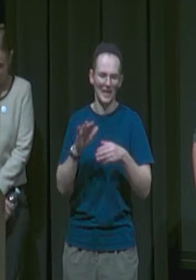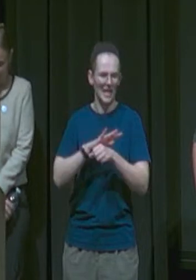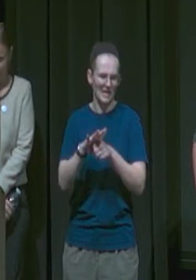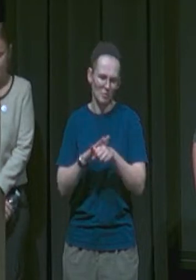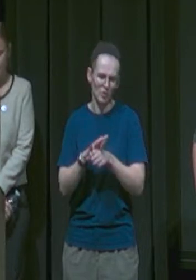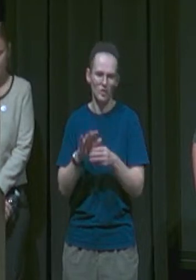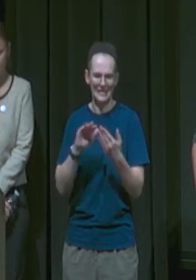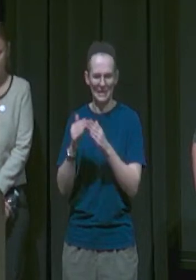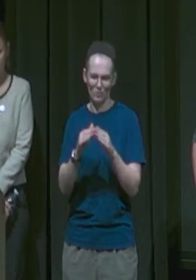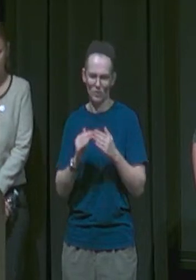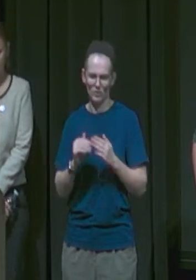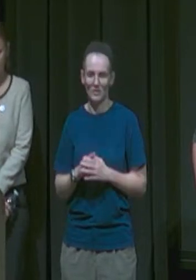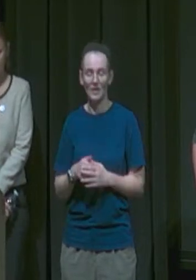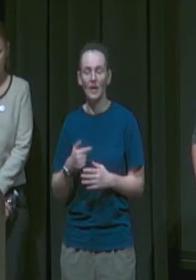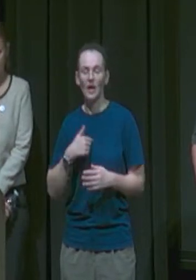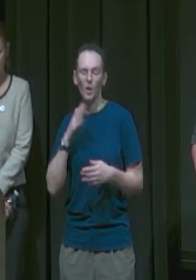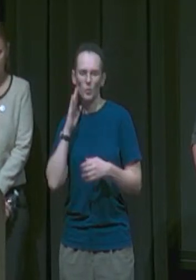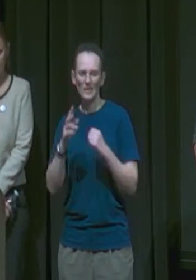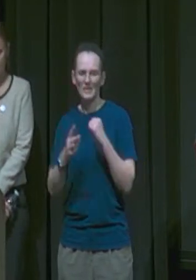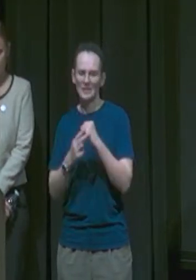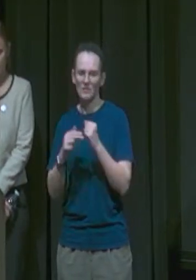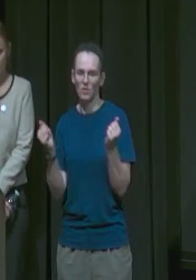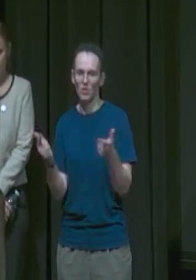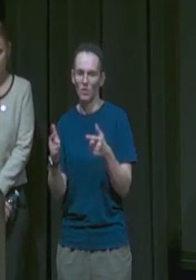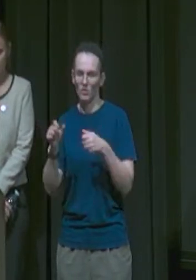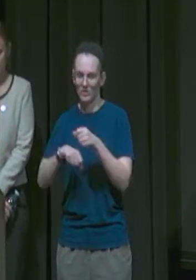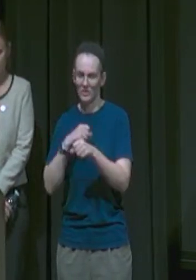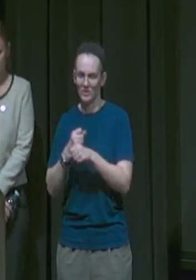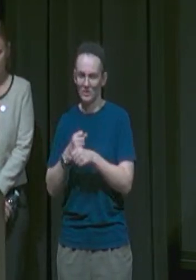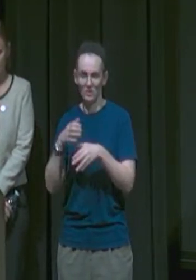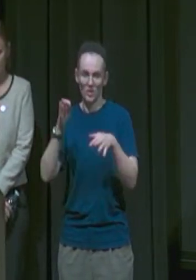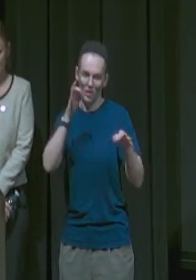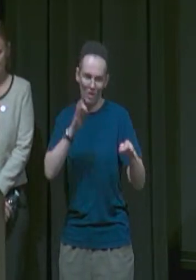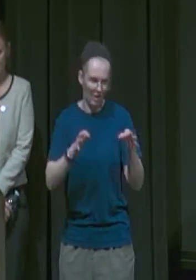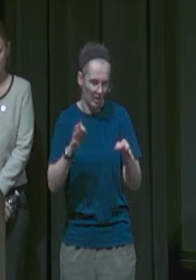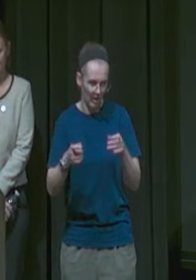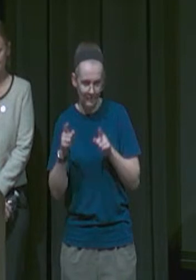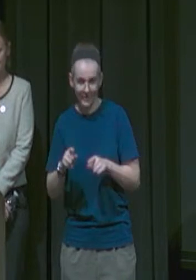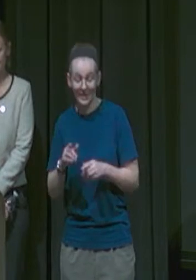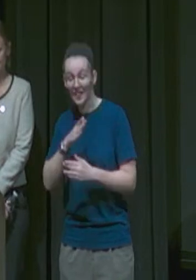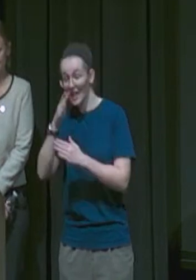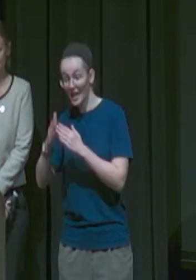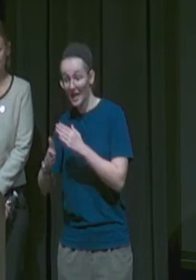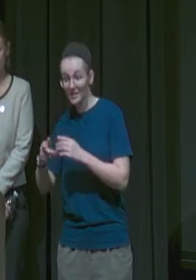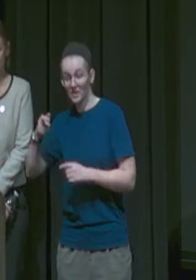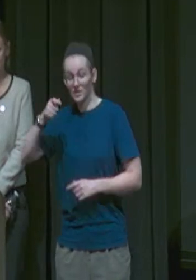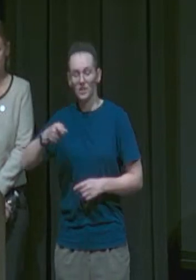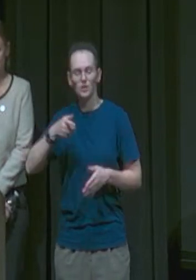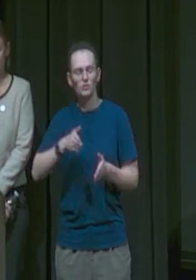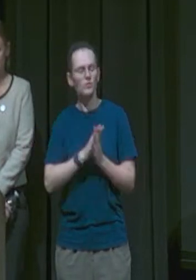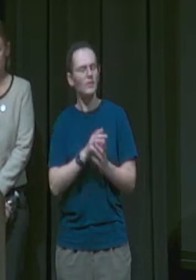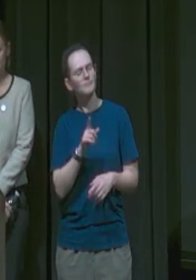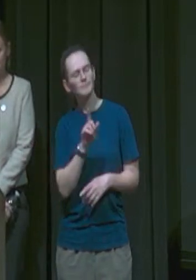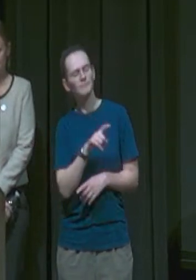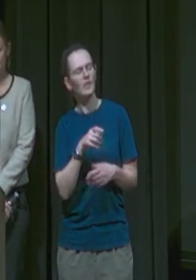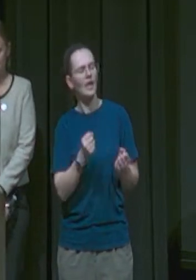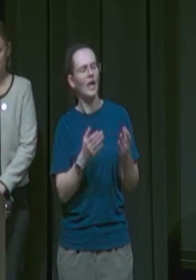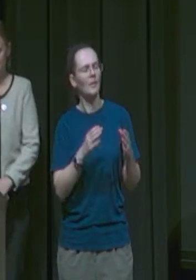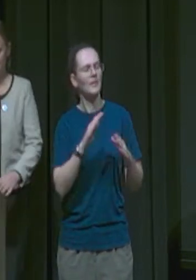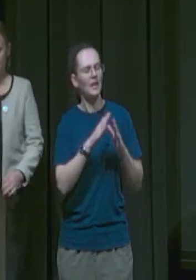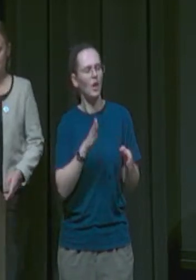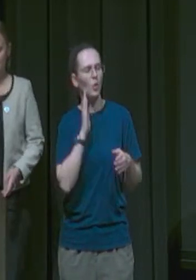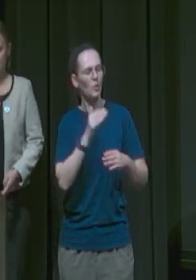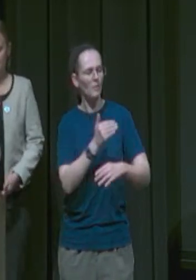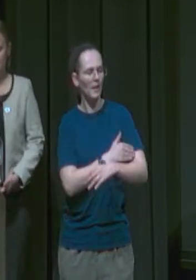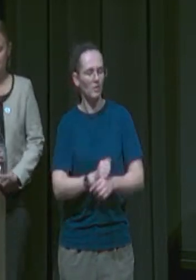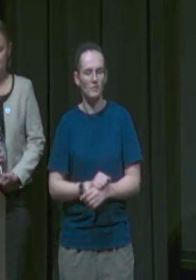neighborhood. I'm going to save you all the years that it was in court. At the very end, the judge asked how many houses it would